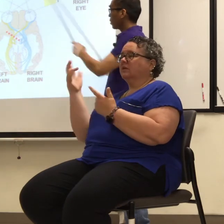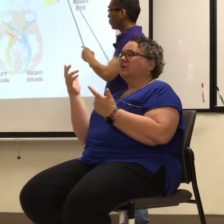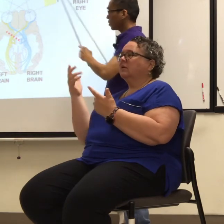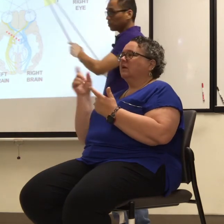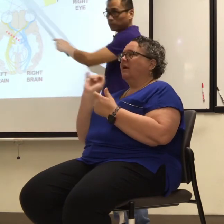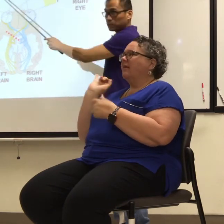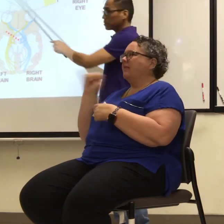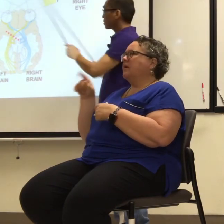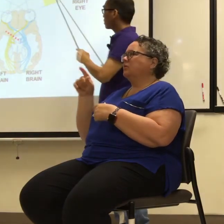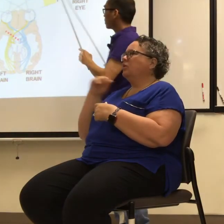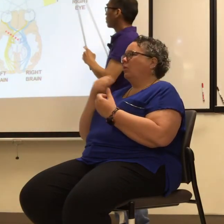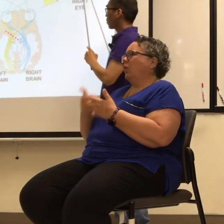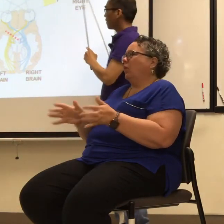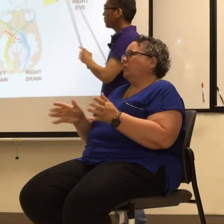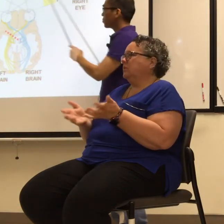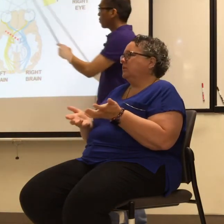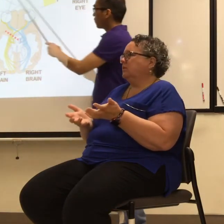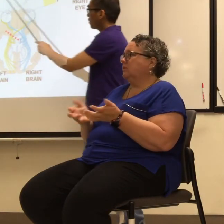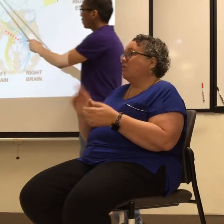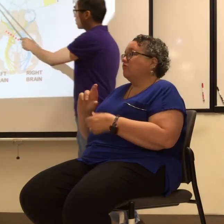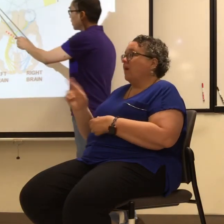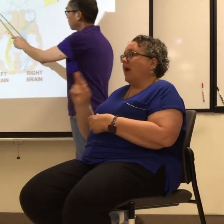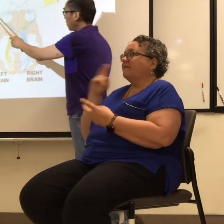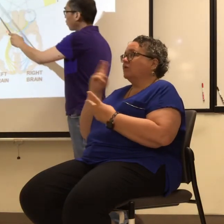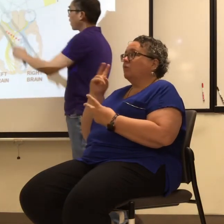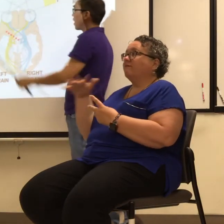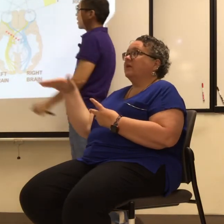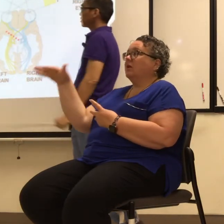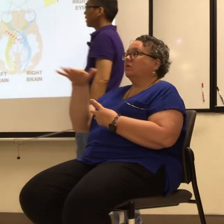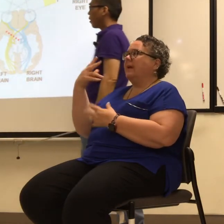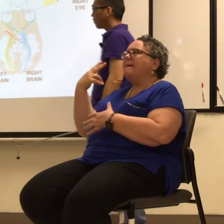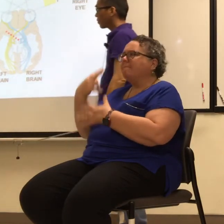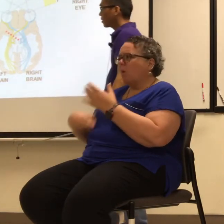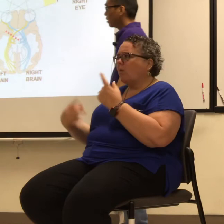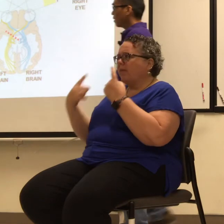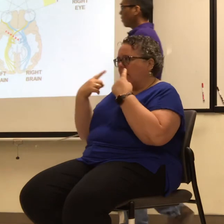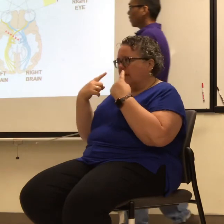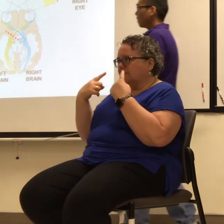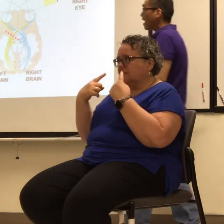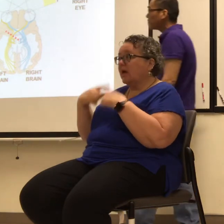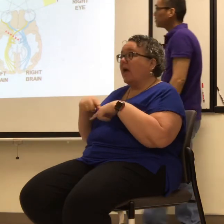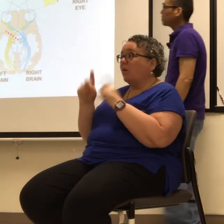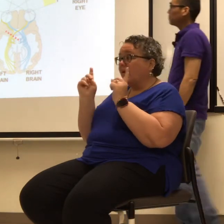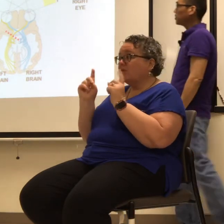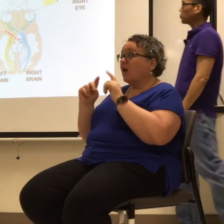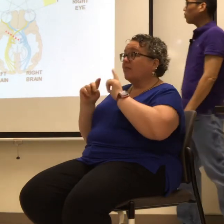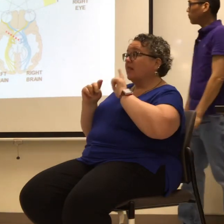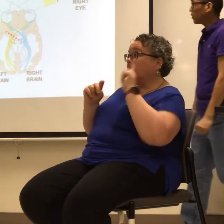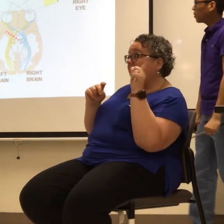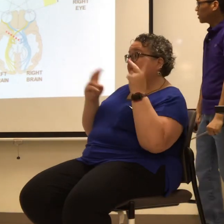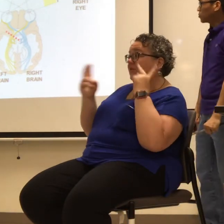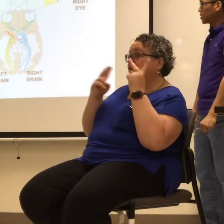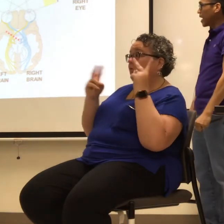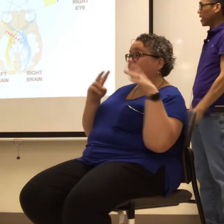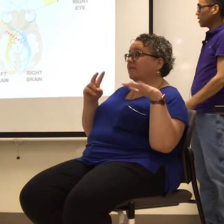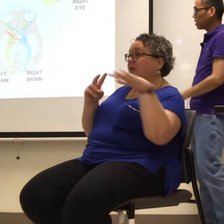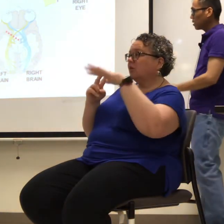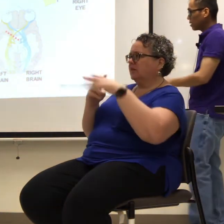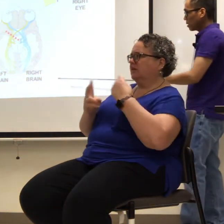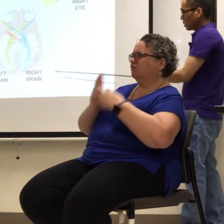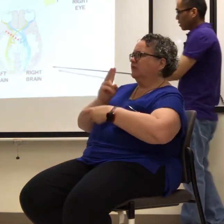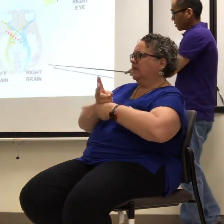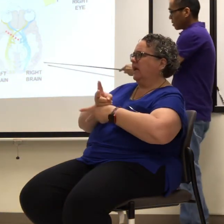this is what you would lose. Right visual field in both eyes. However, the left visual field is